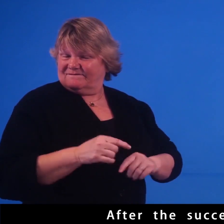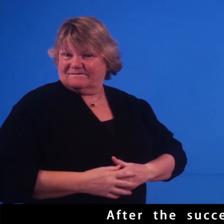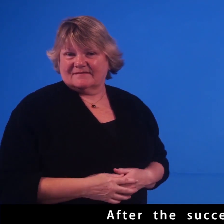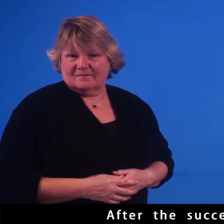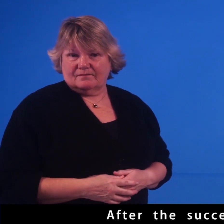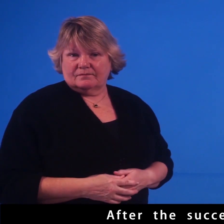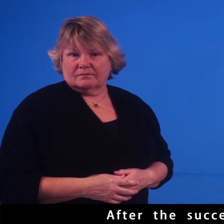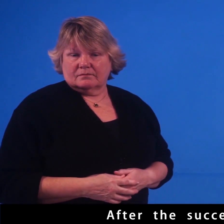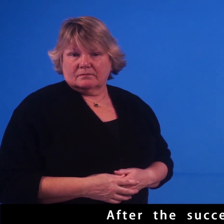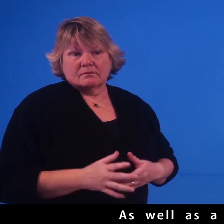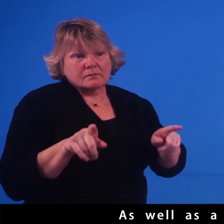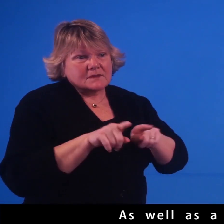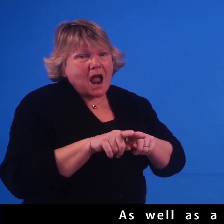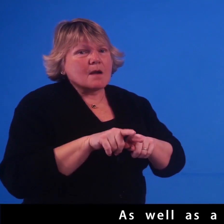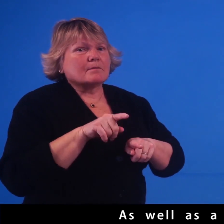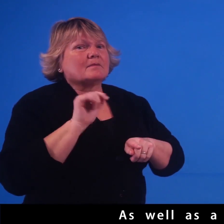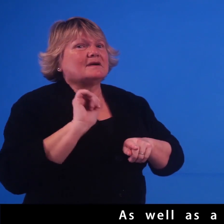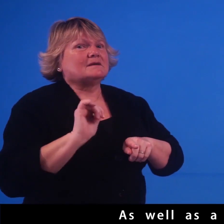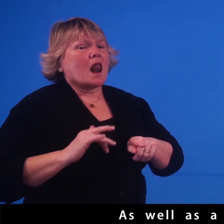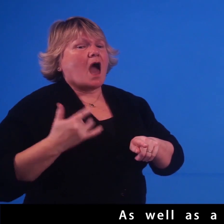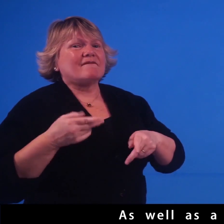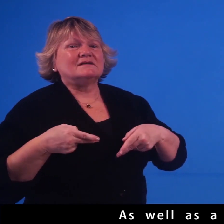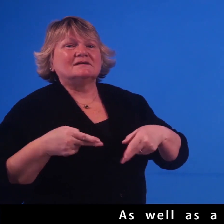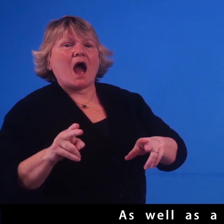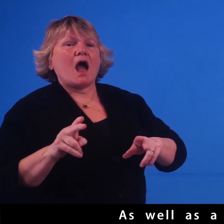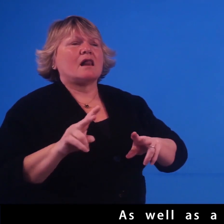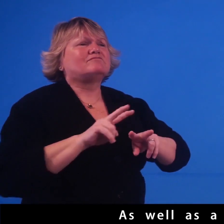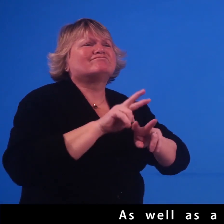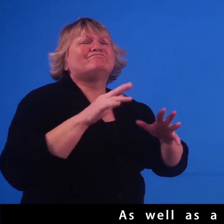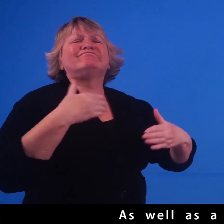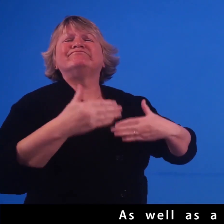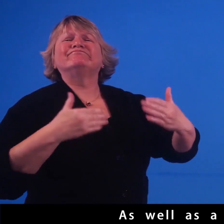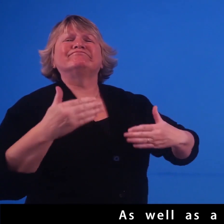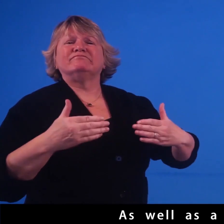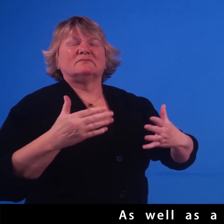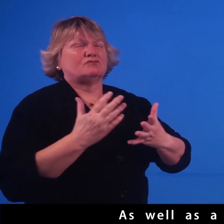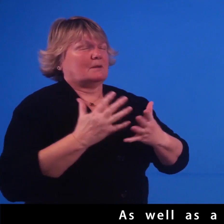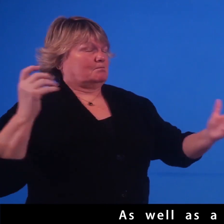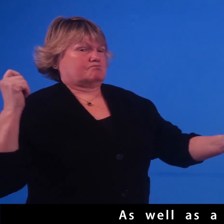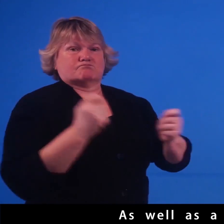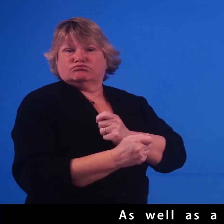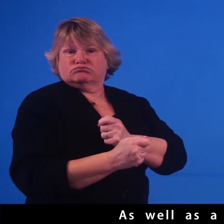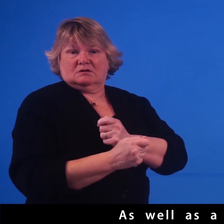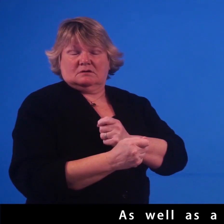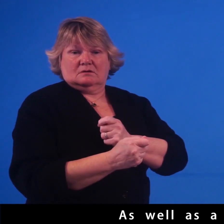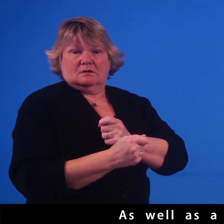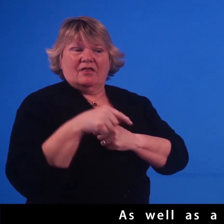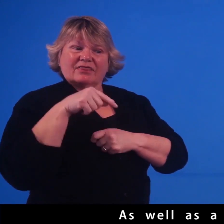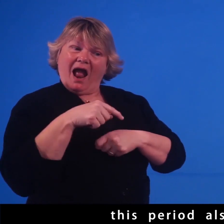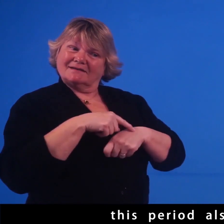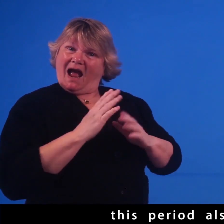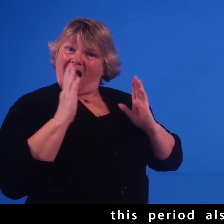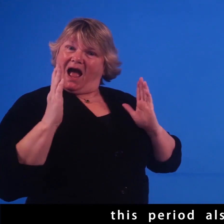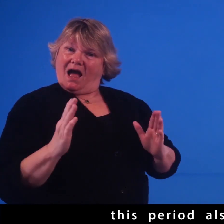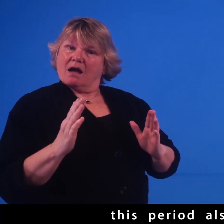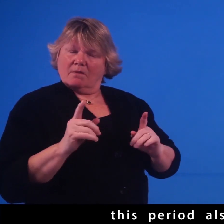life, as well as a drastic change in his lifestyle and outlook.